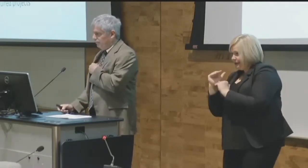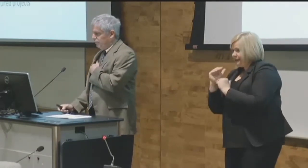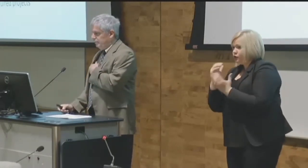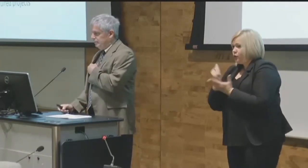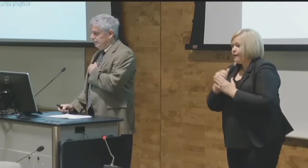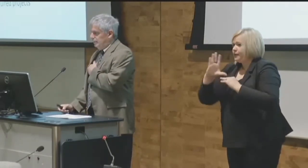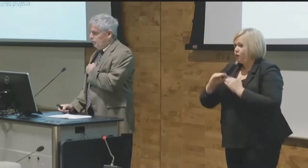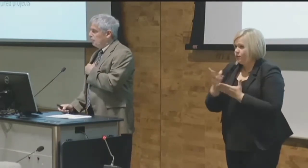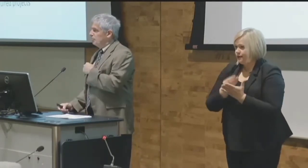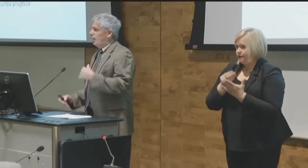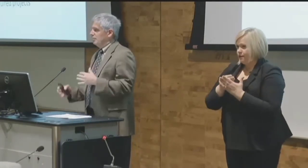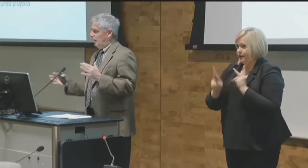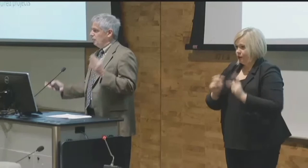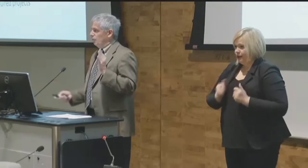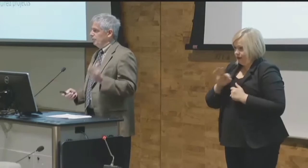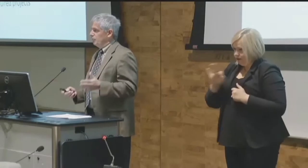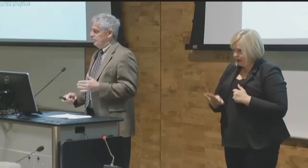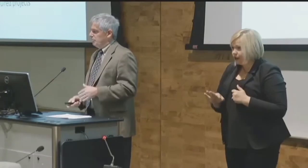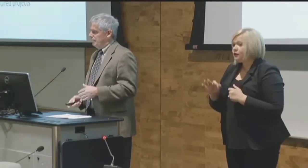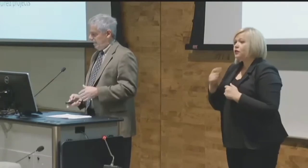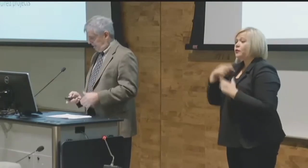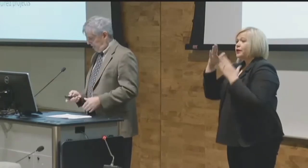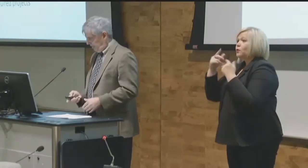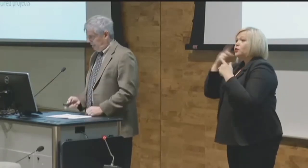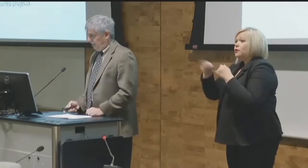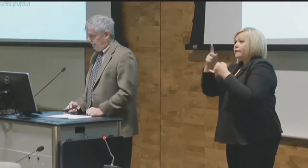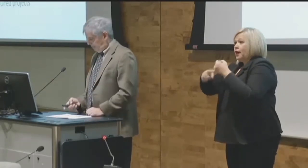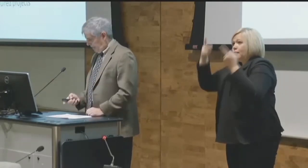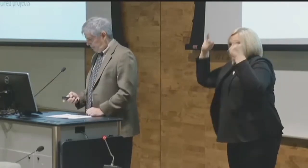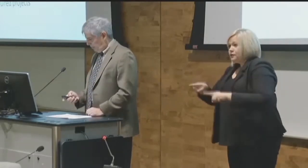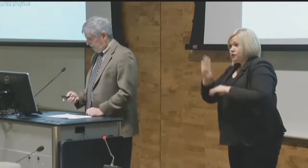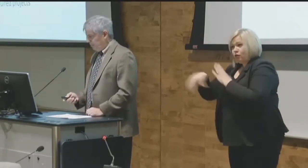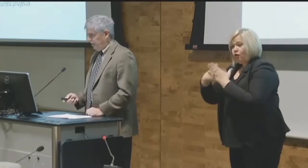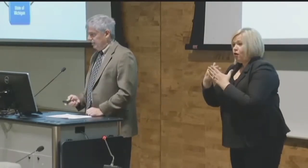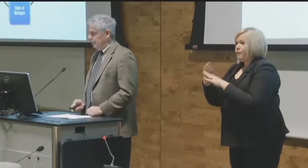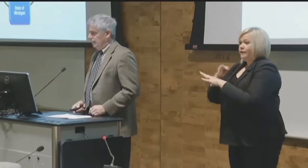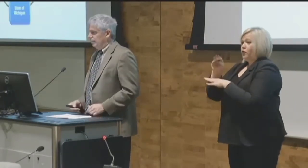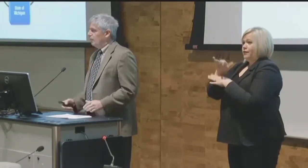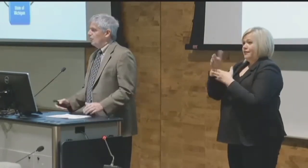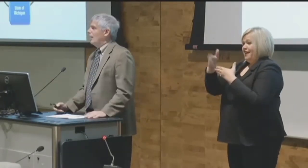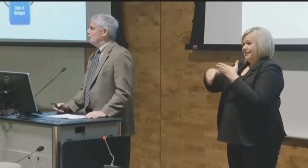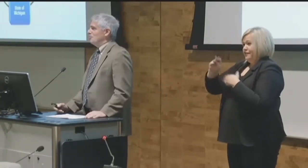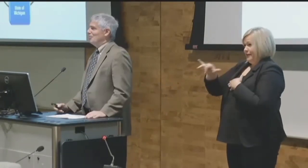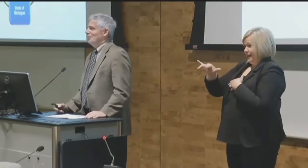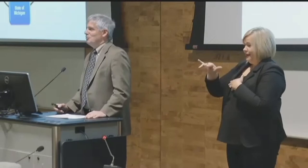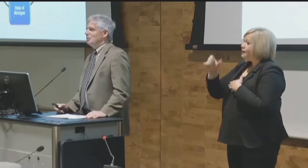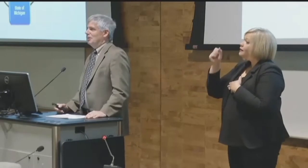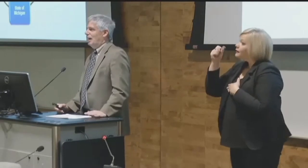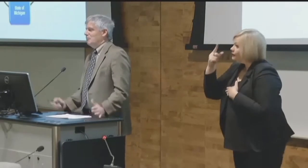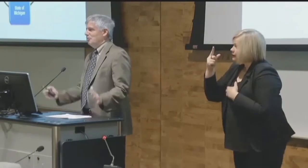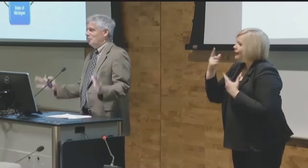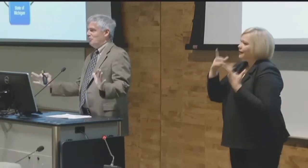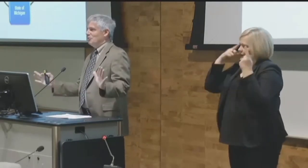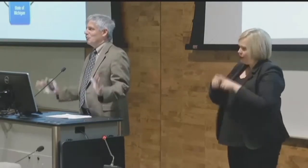residents of Flint. We hope to finalize all the agreements by May, and believe me, there are a lot of agreements that need to be